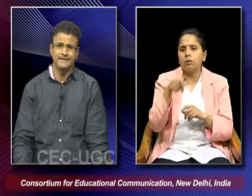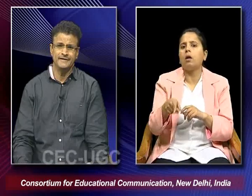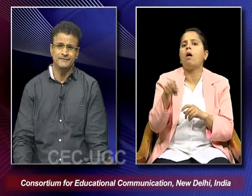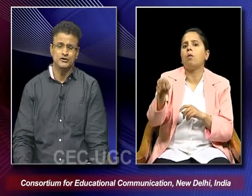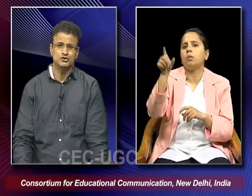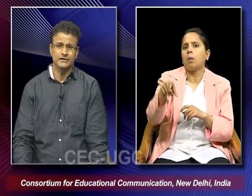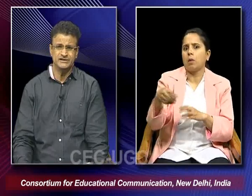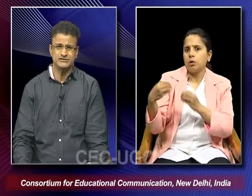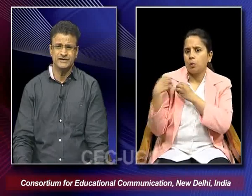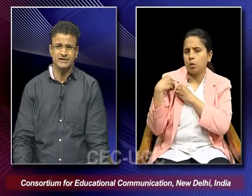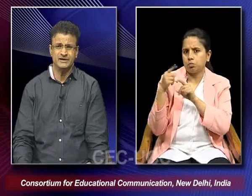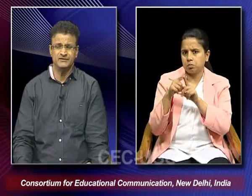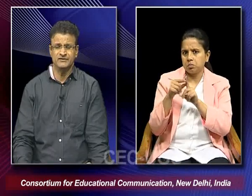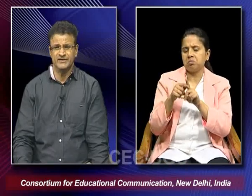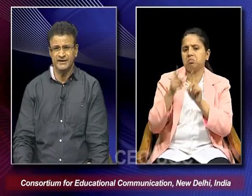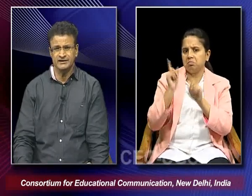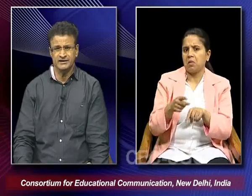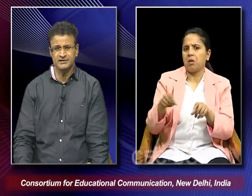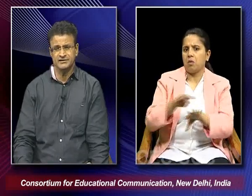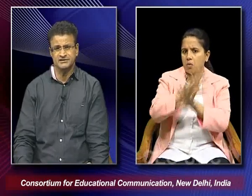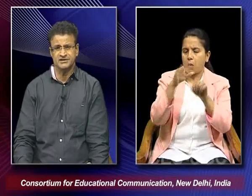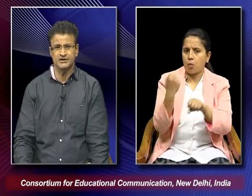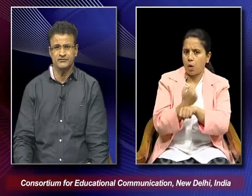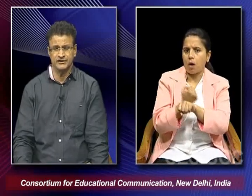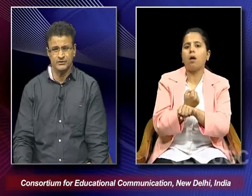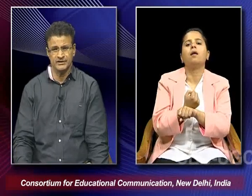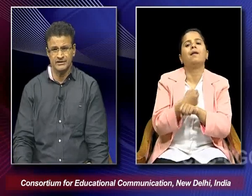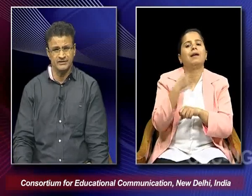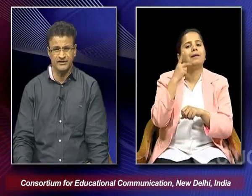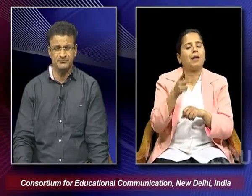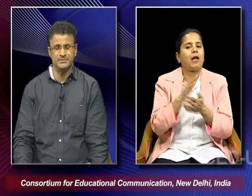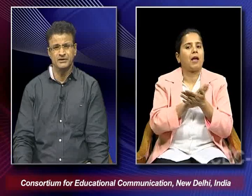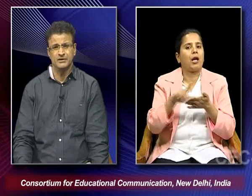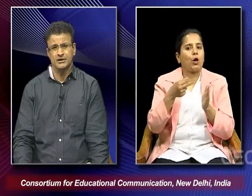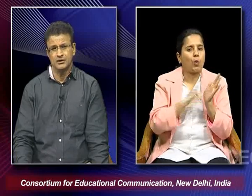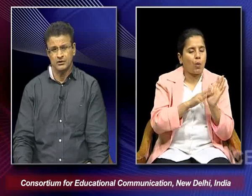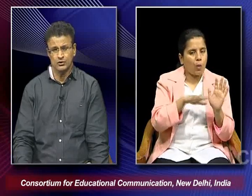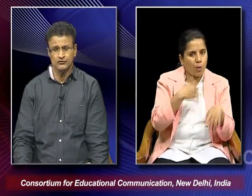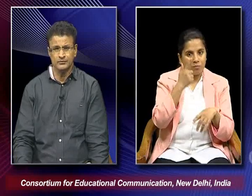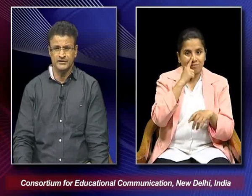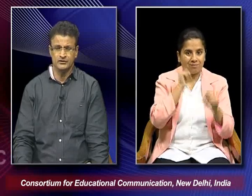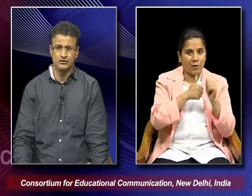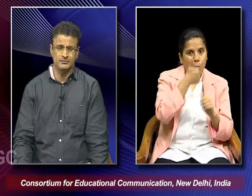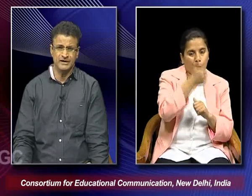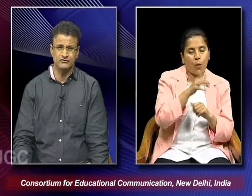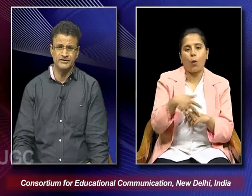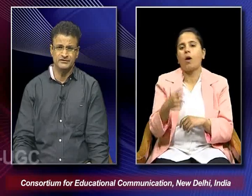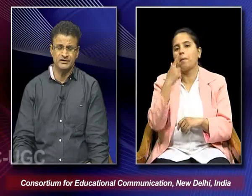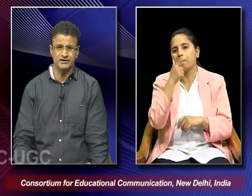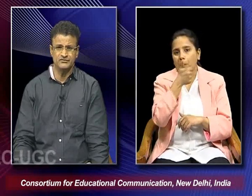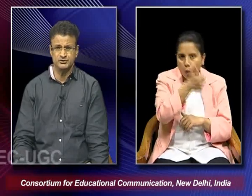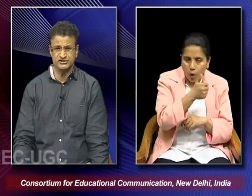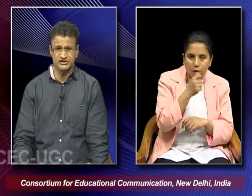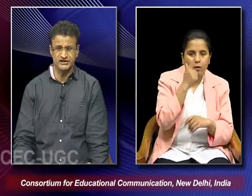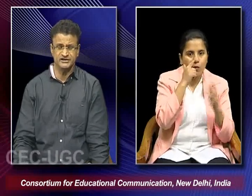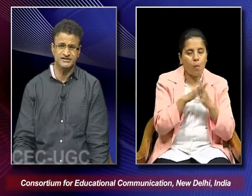And so in this way, we find that this kind of a heroine and vamp, or a good woman or a bad woman kind